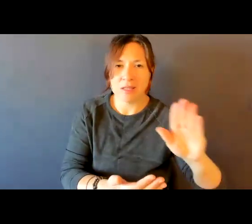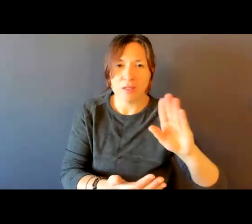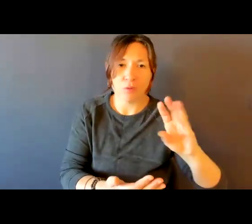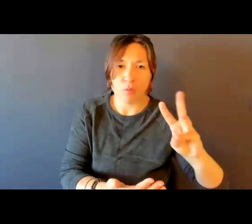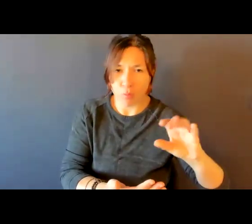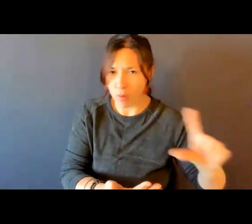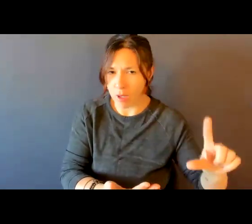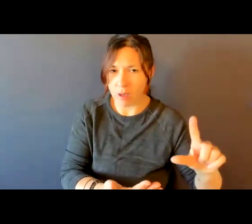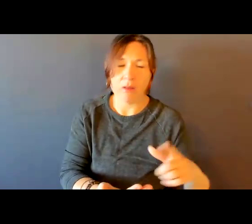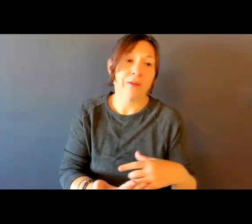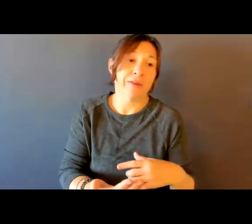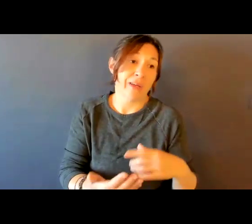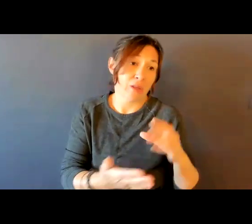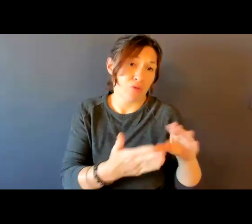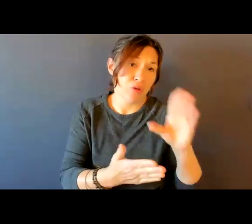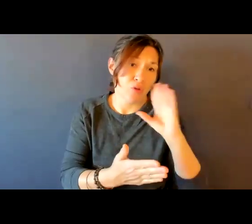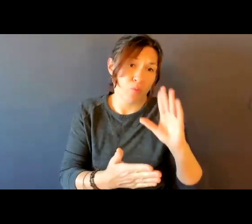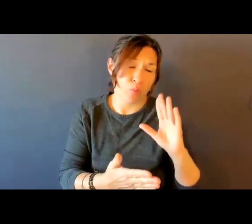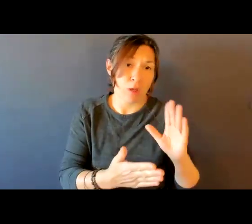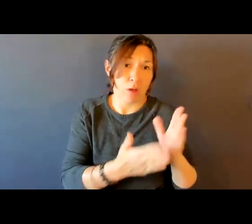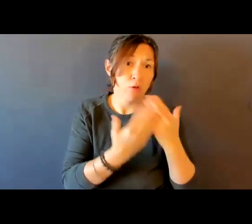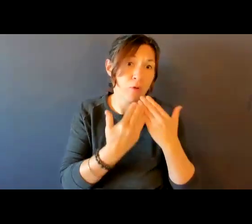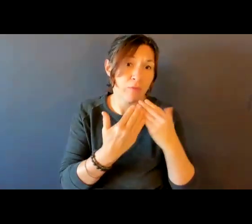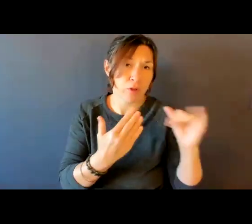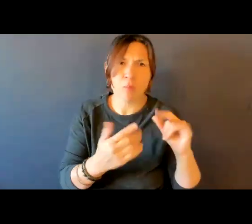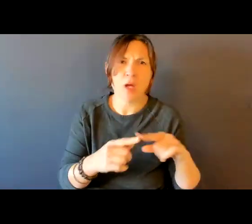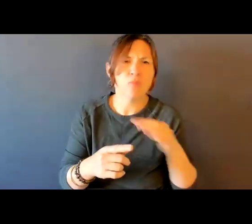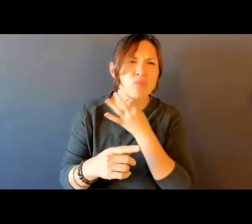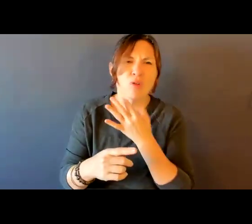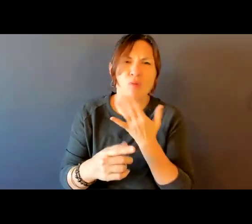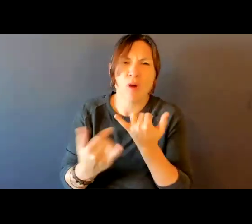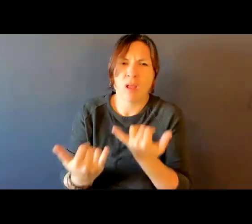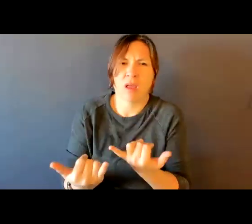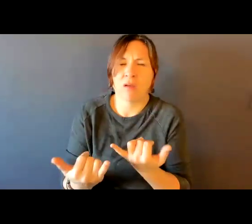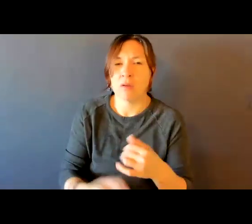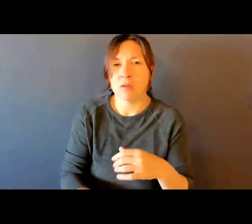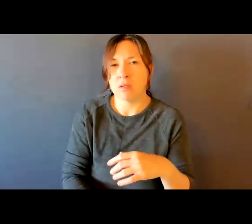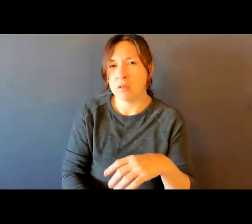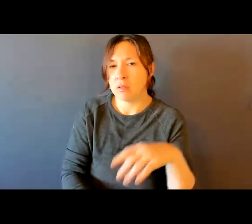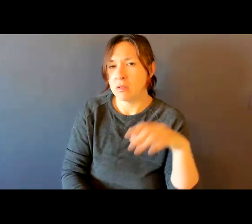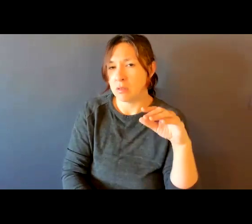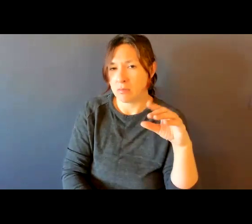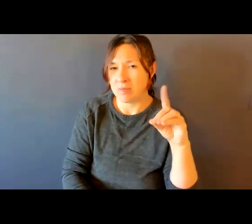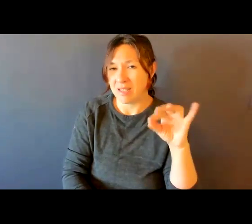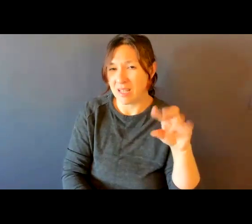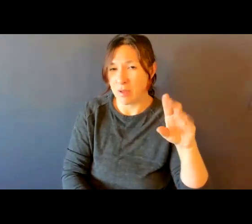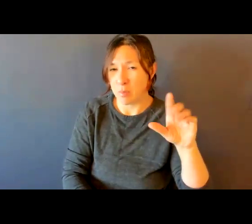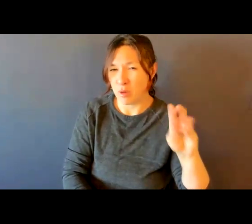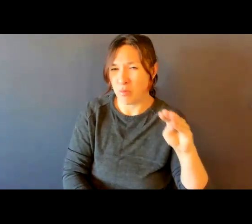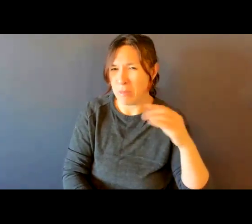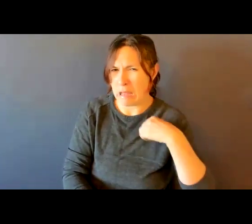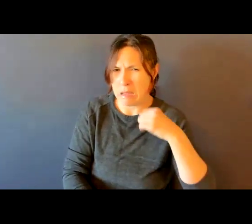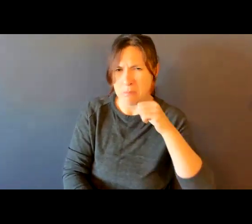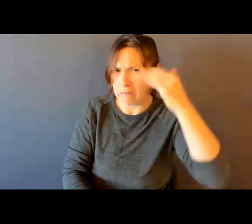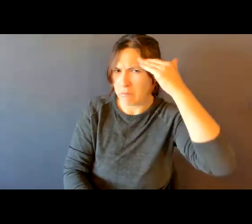just curious why now. I think maybe the difference, without knowing some of the specifics of the other examples,